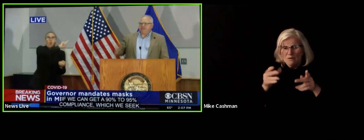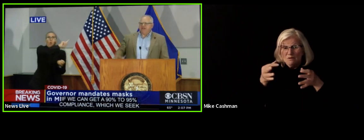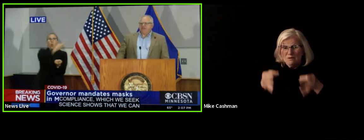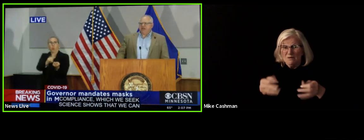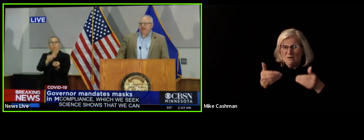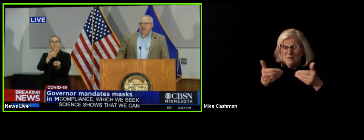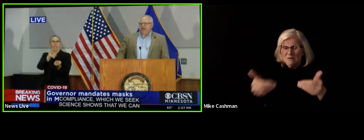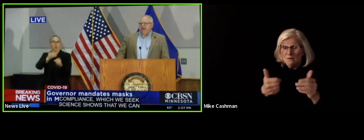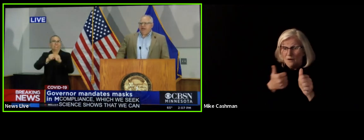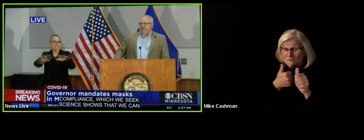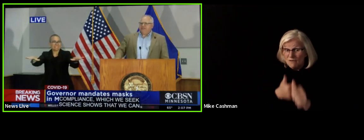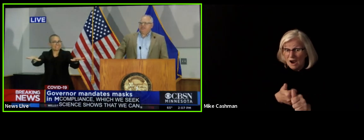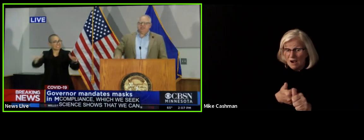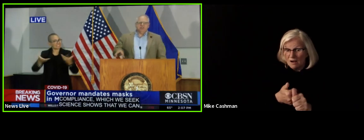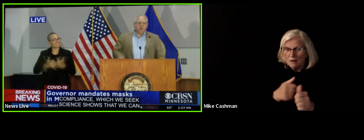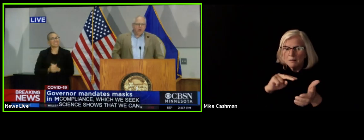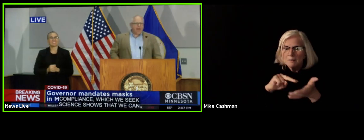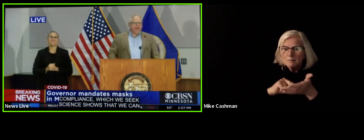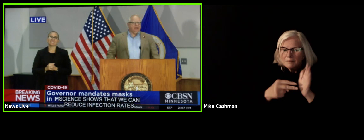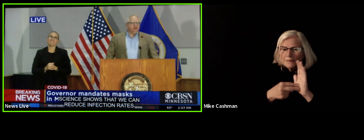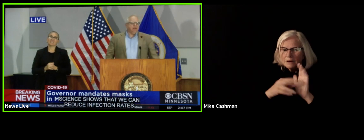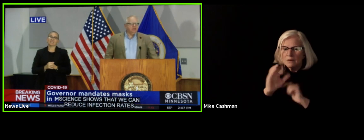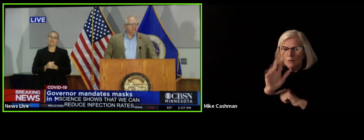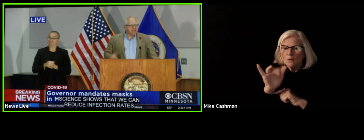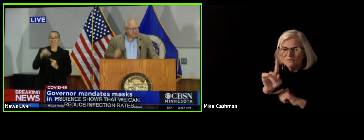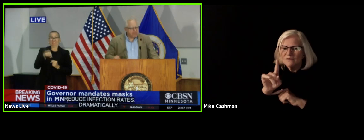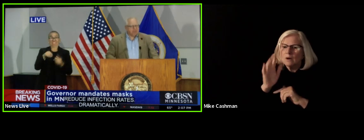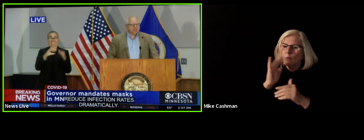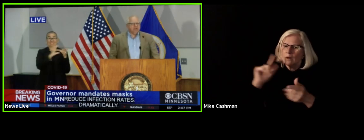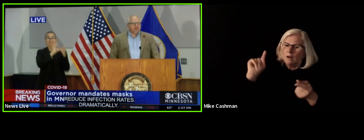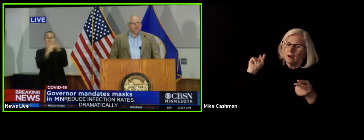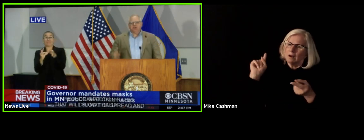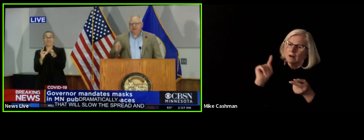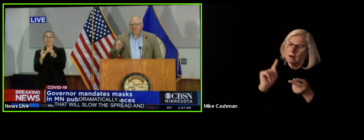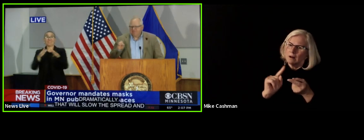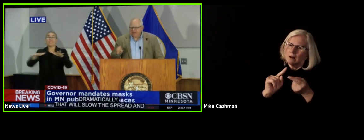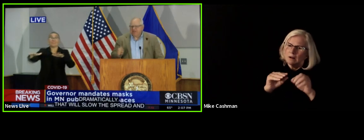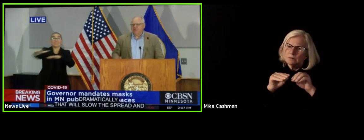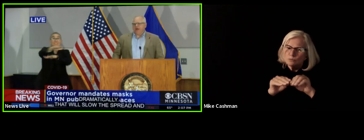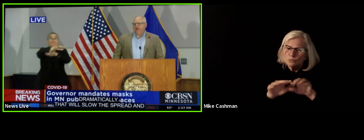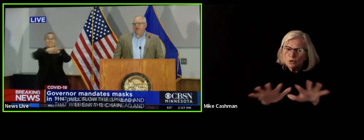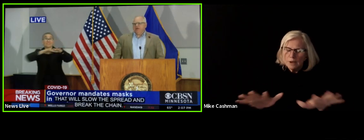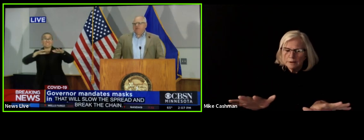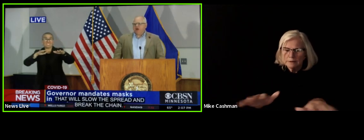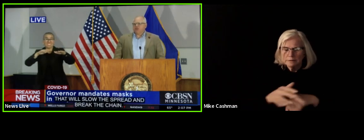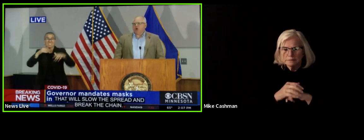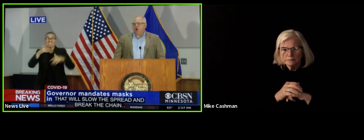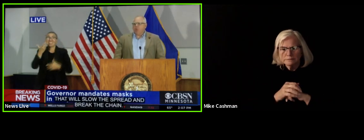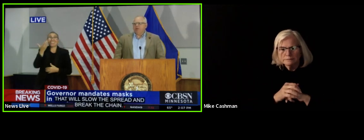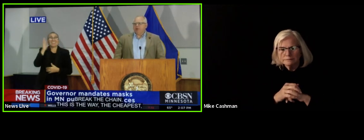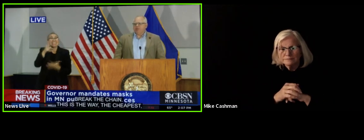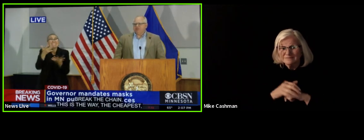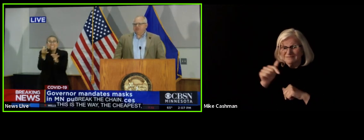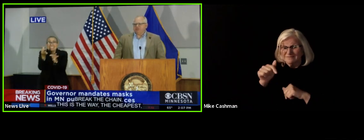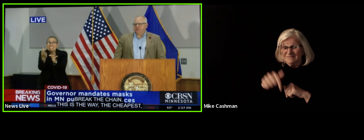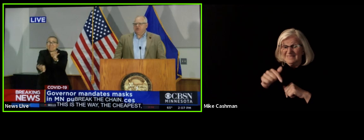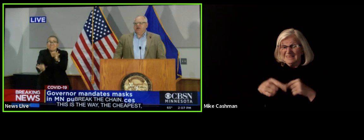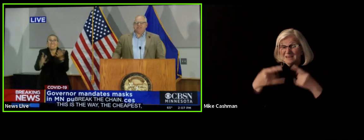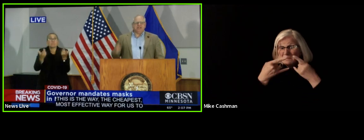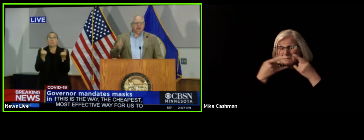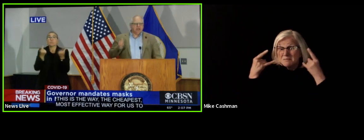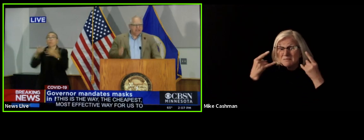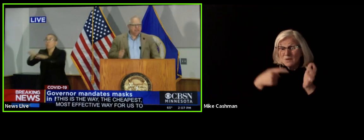breaks that chain. And this is the way, the cheapest, the most effective way for us to open up our businesses,